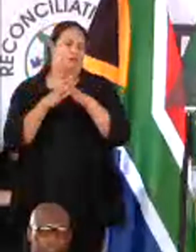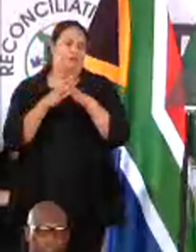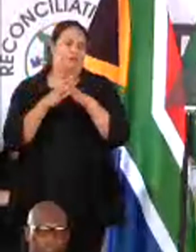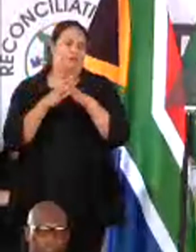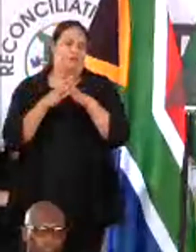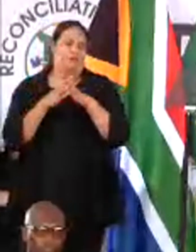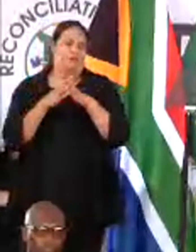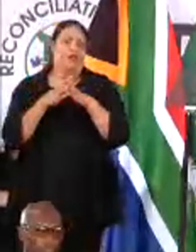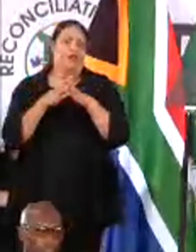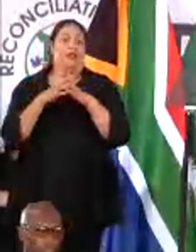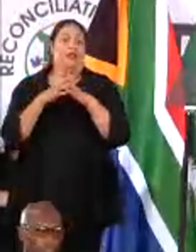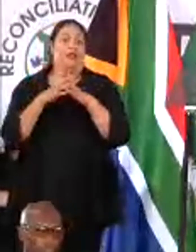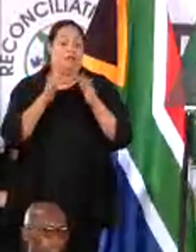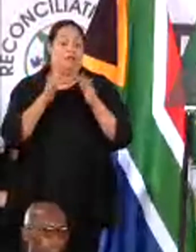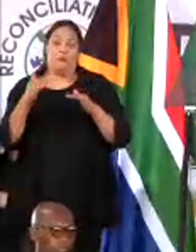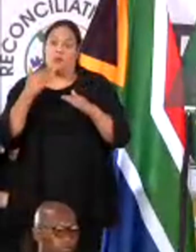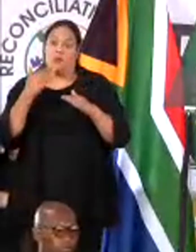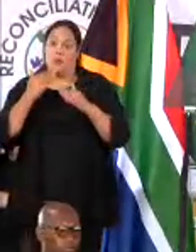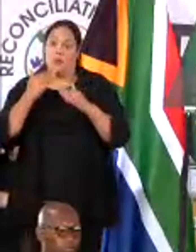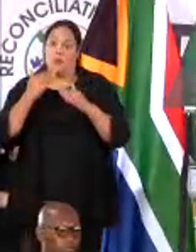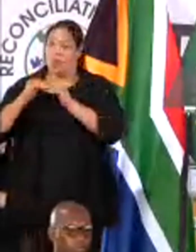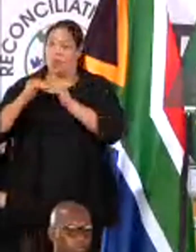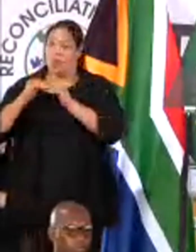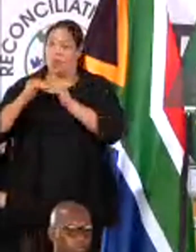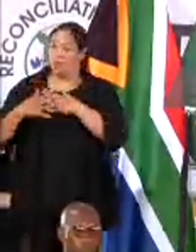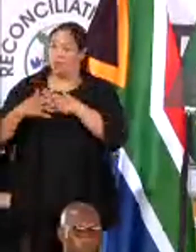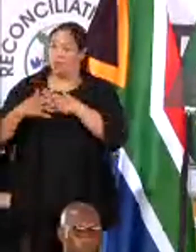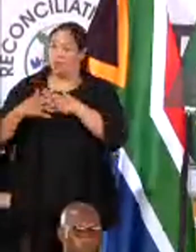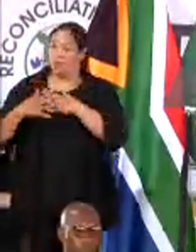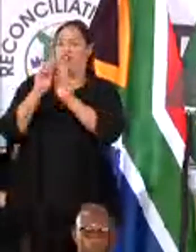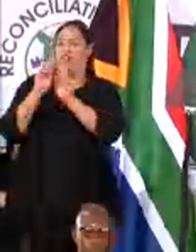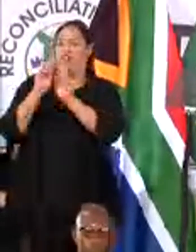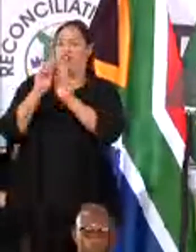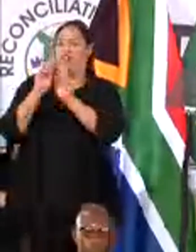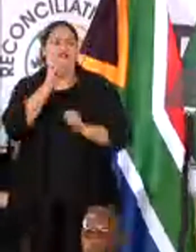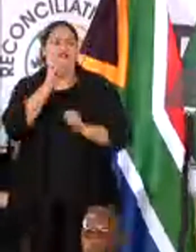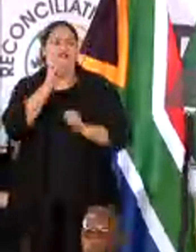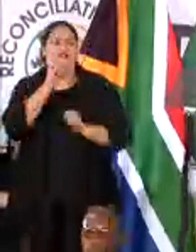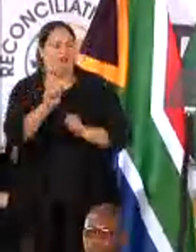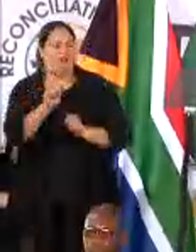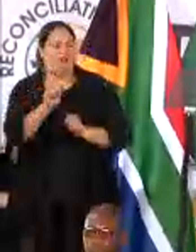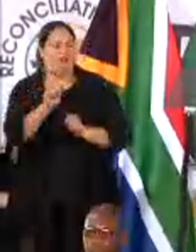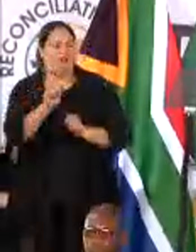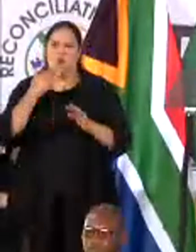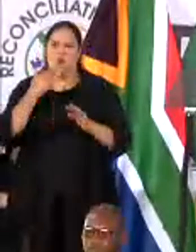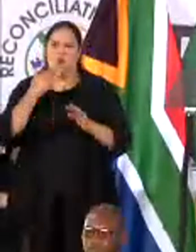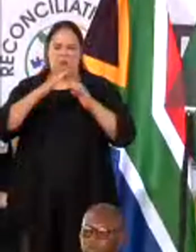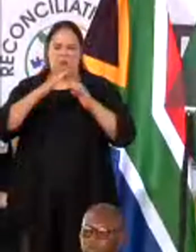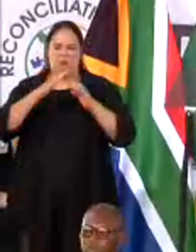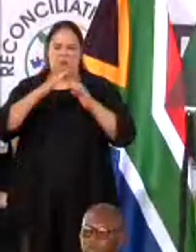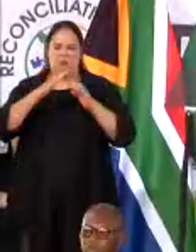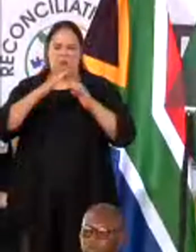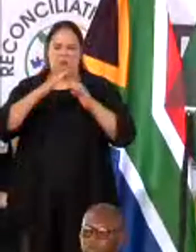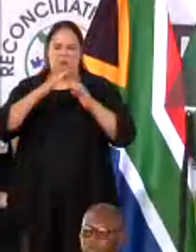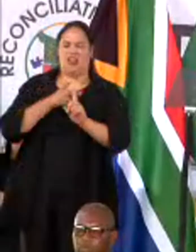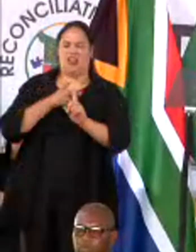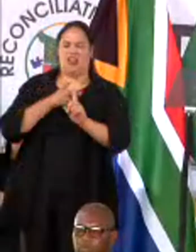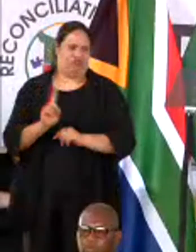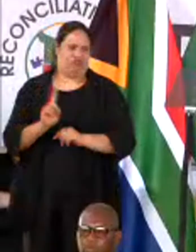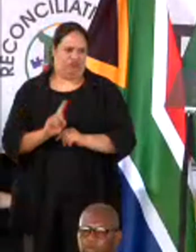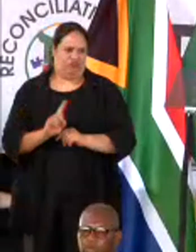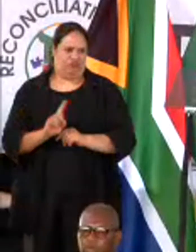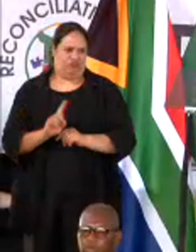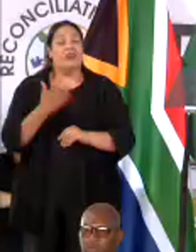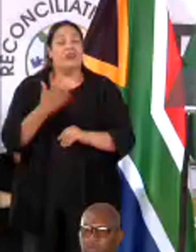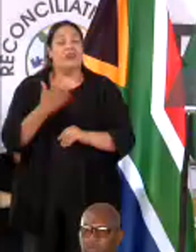to be people who build a nation, not to be people who break the nation. There